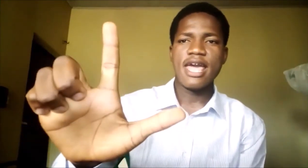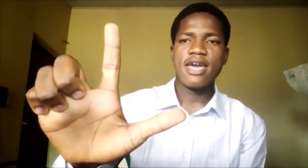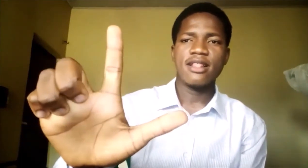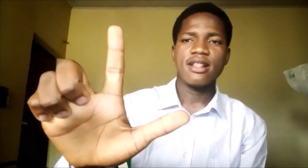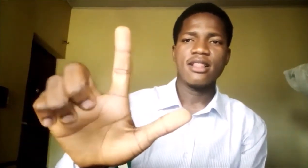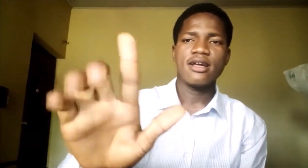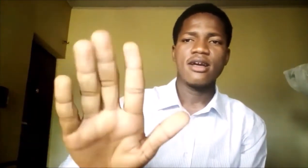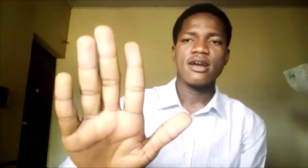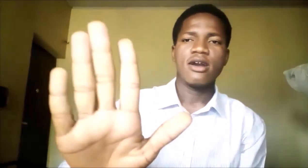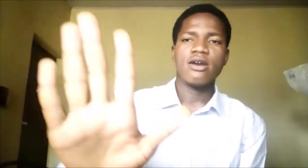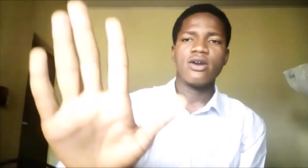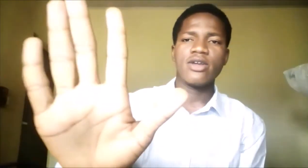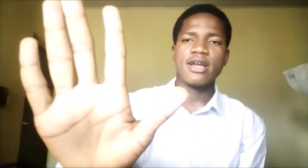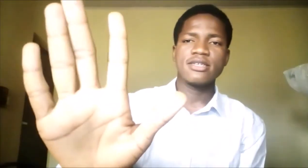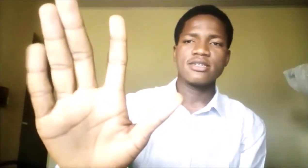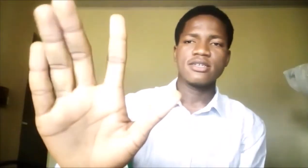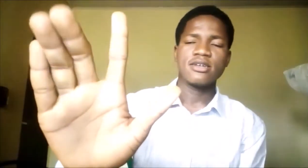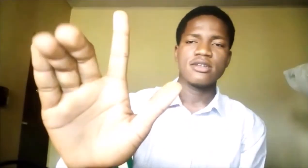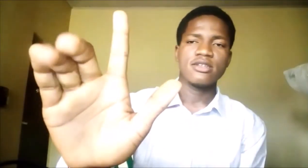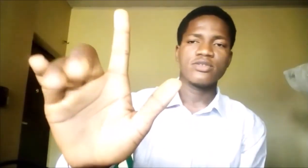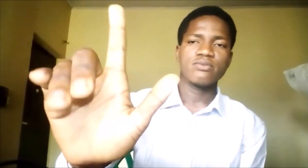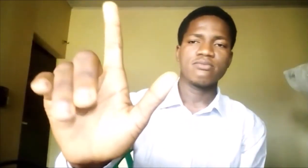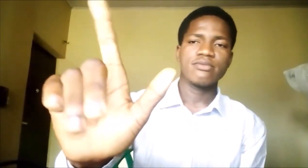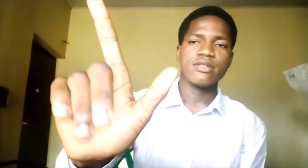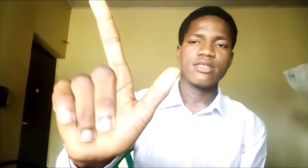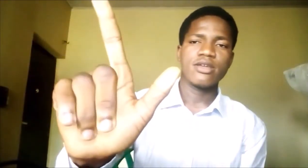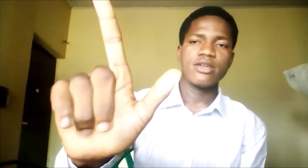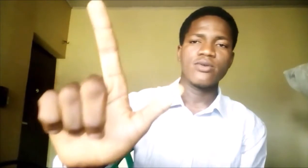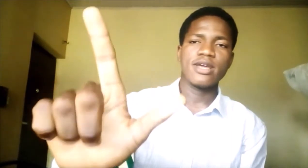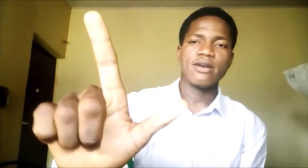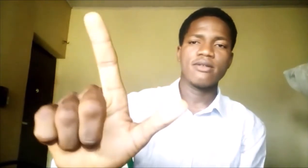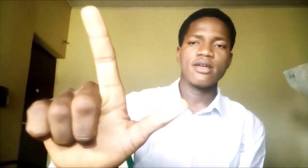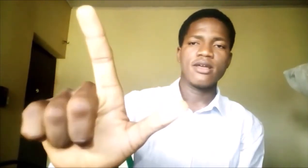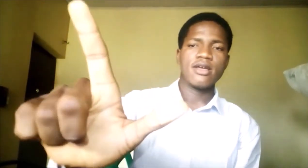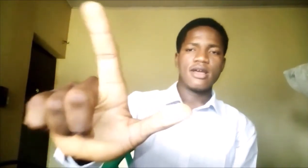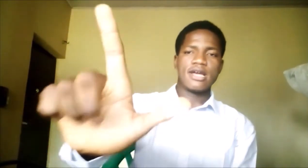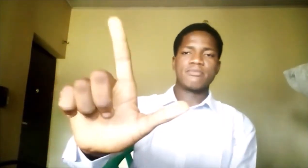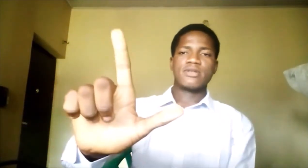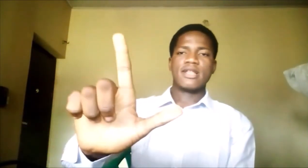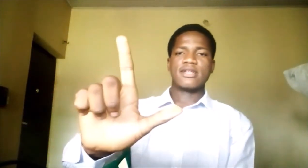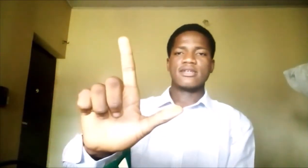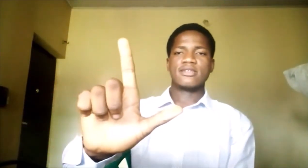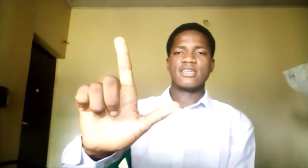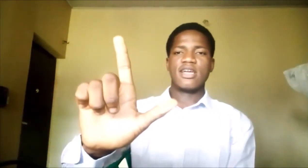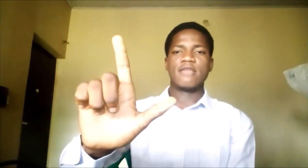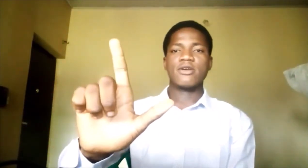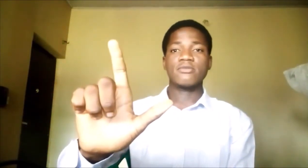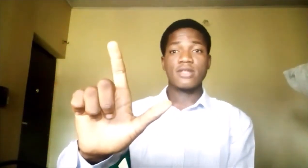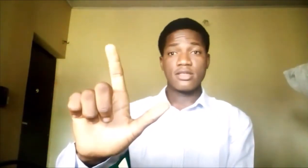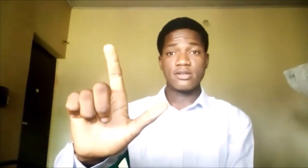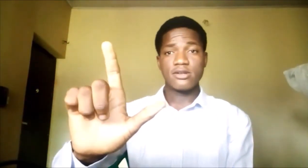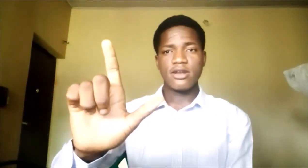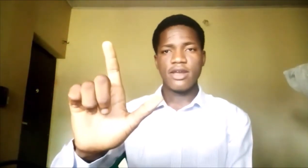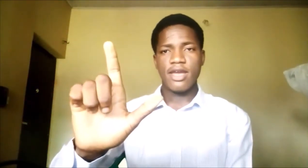L. All your hands. This three go down and put it like this, and it becomes letter